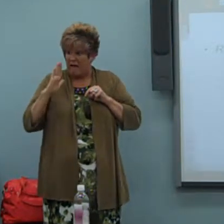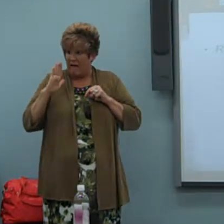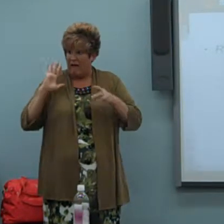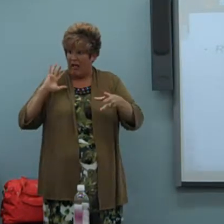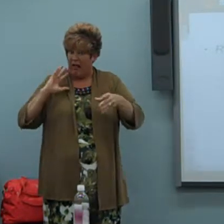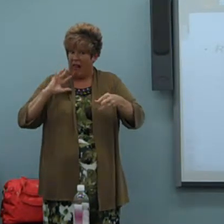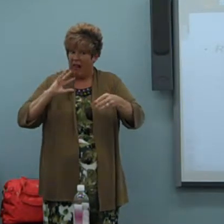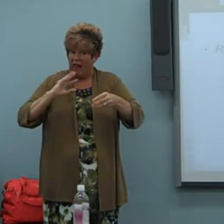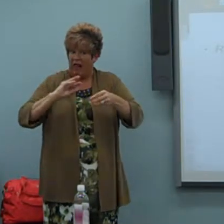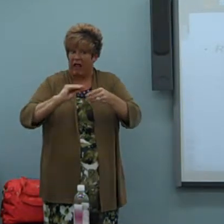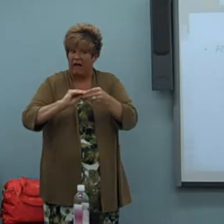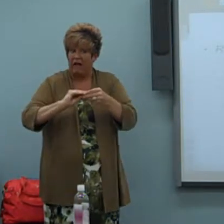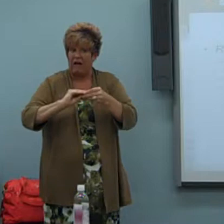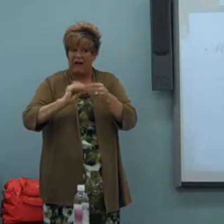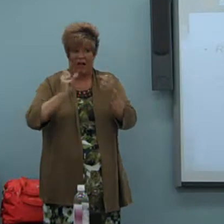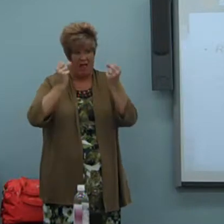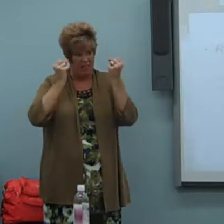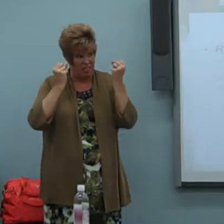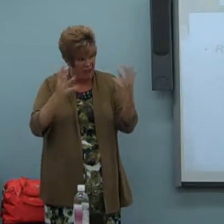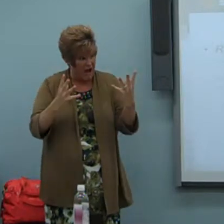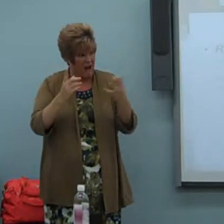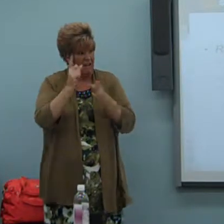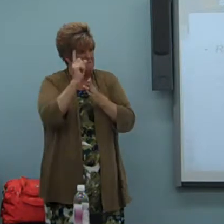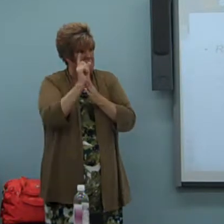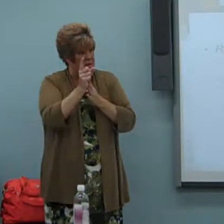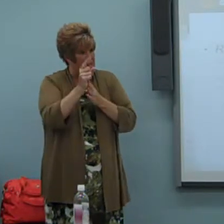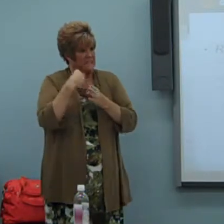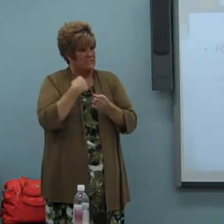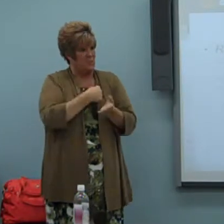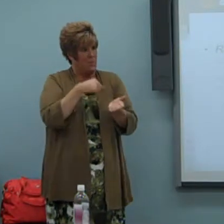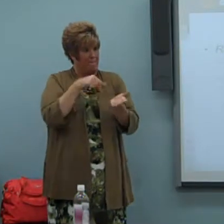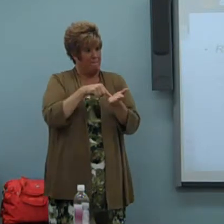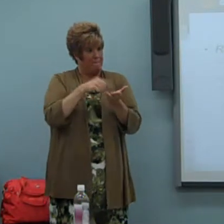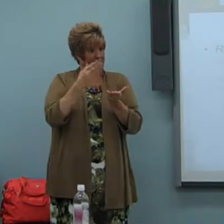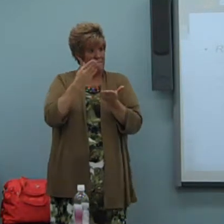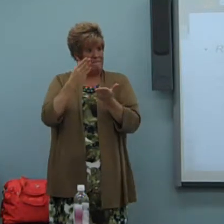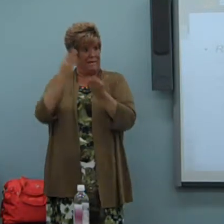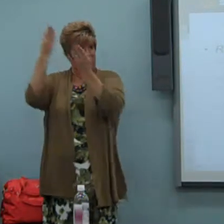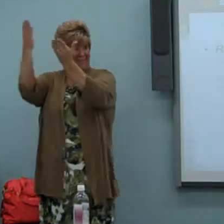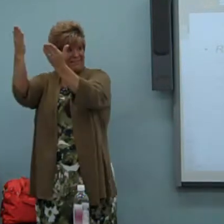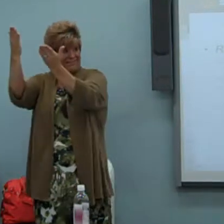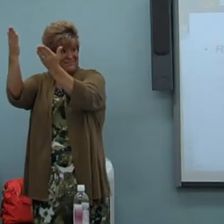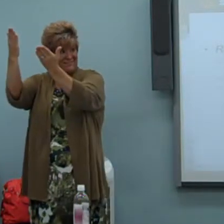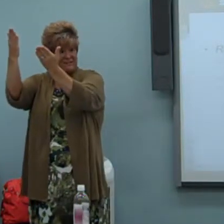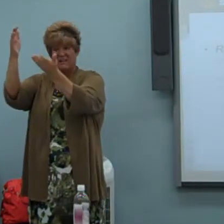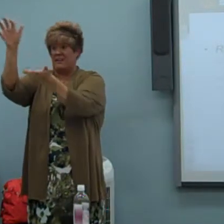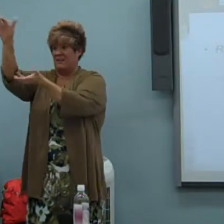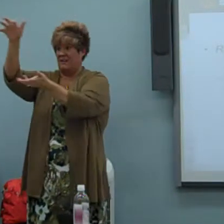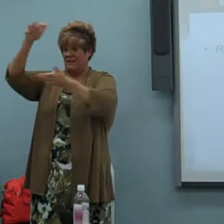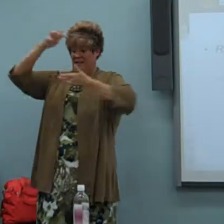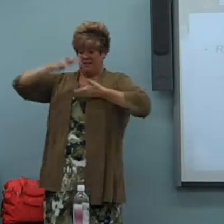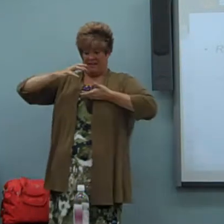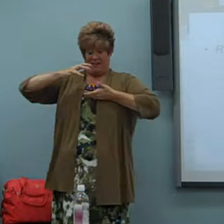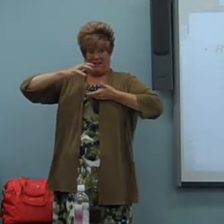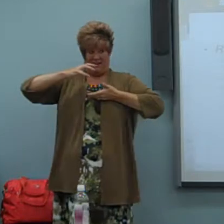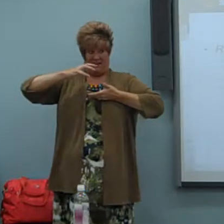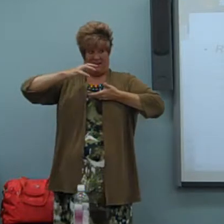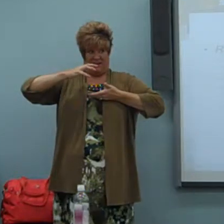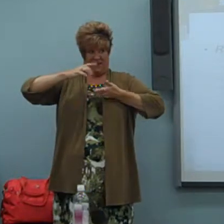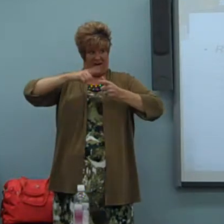again. Because you have to calculate up all of those costs, and that bill then